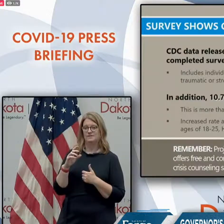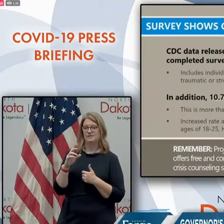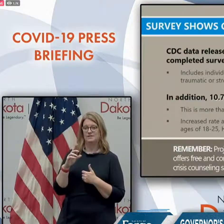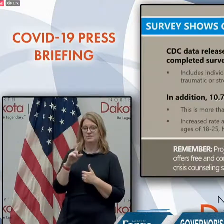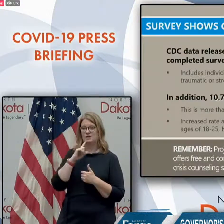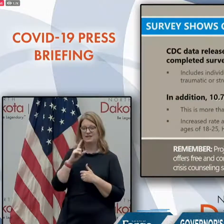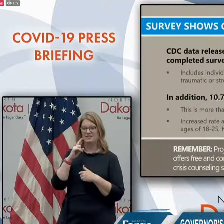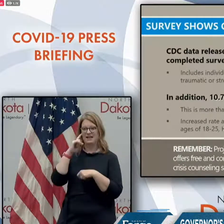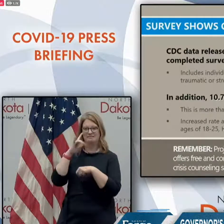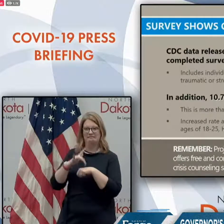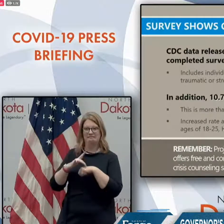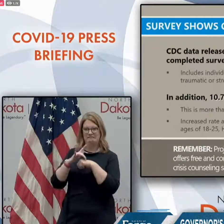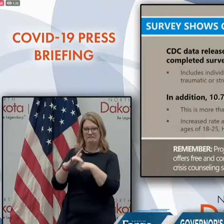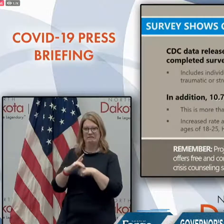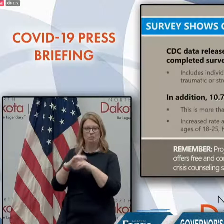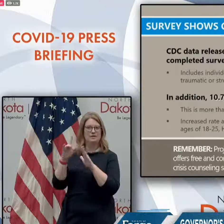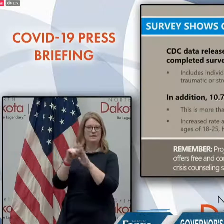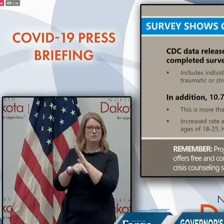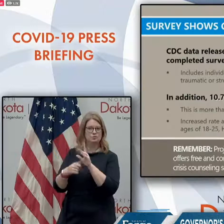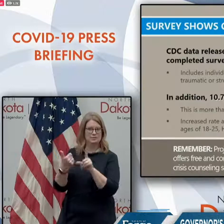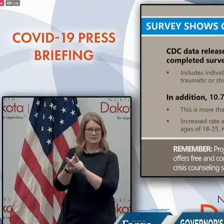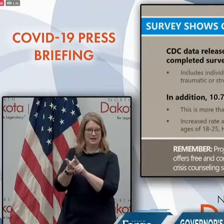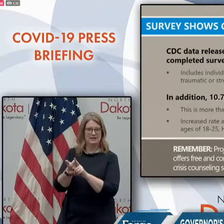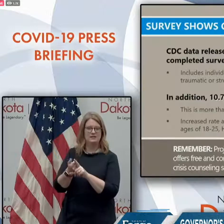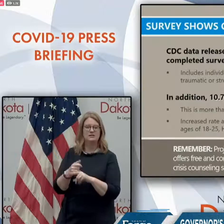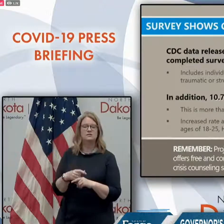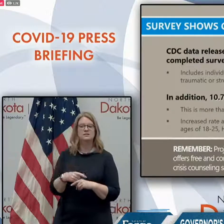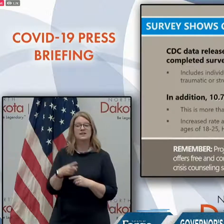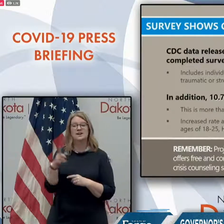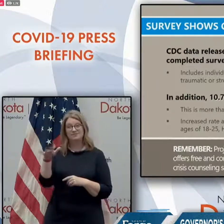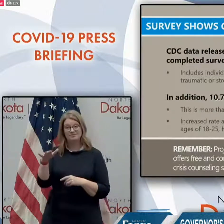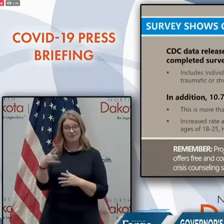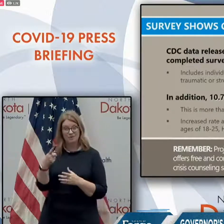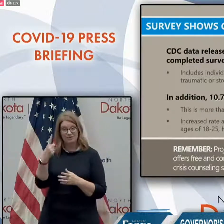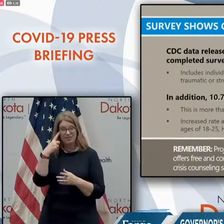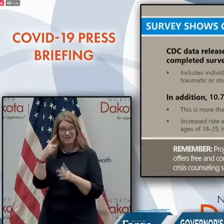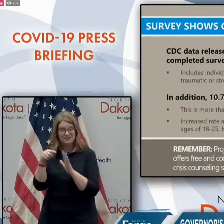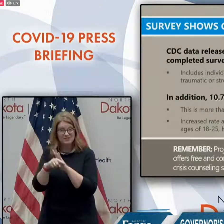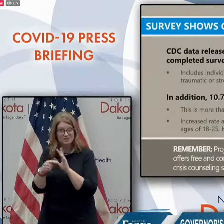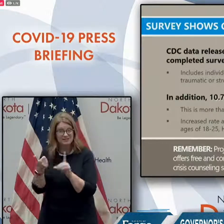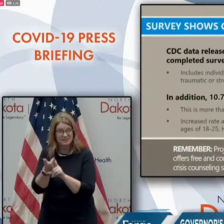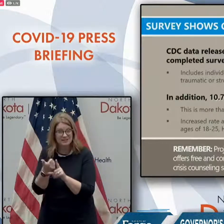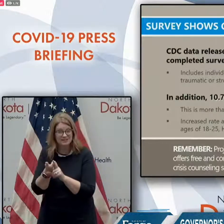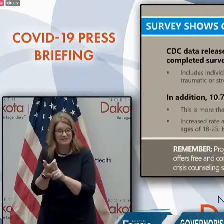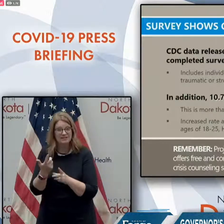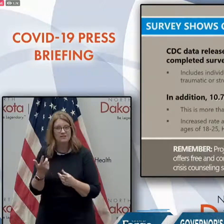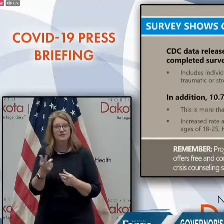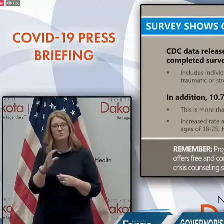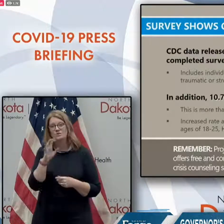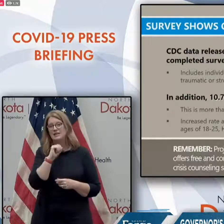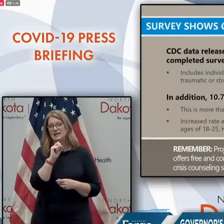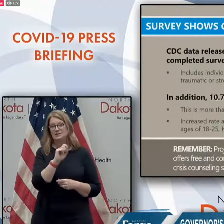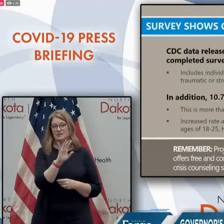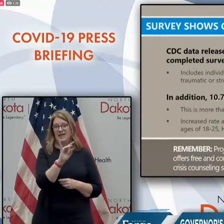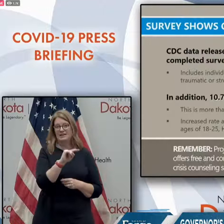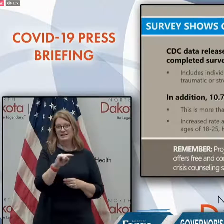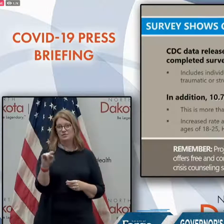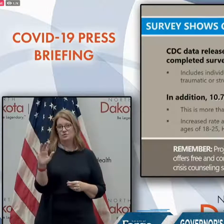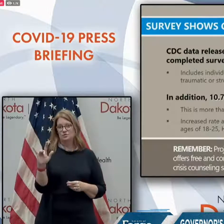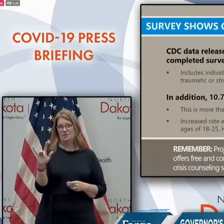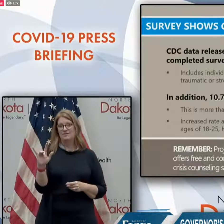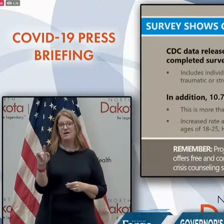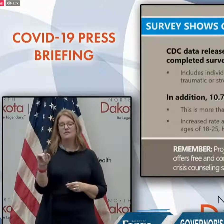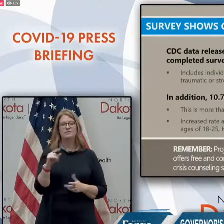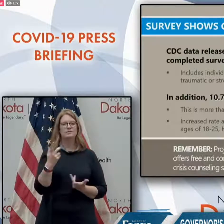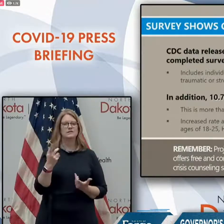suicide. Again, that would be a question of have you had thoughts of suicide? between ages of 18 to 25, this was in